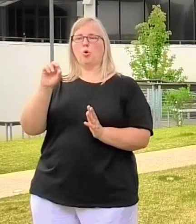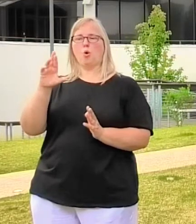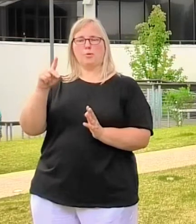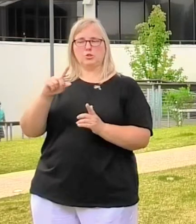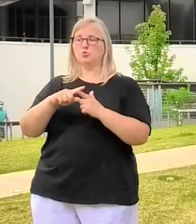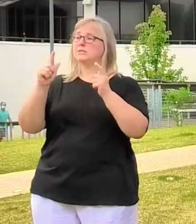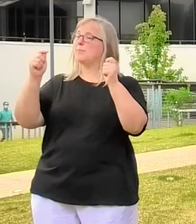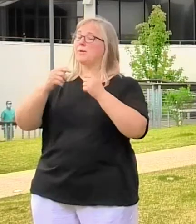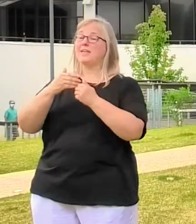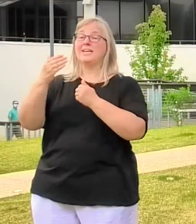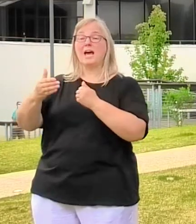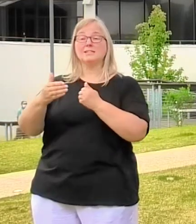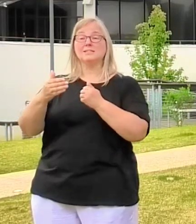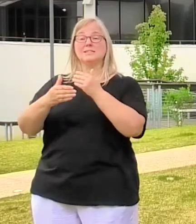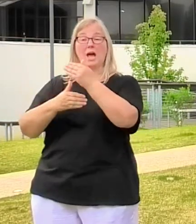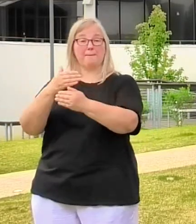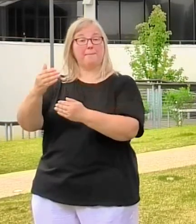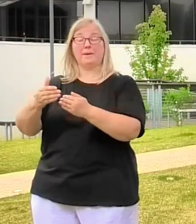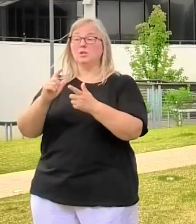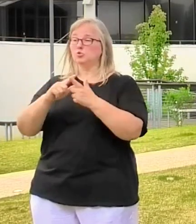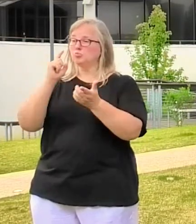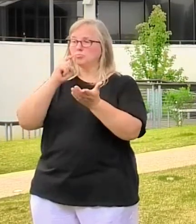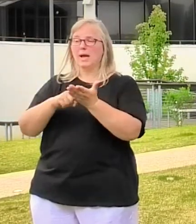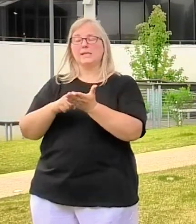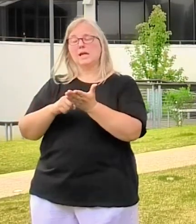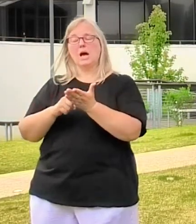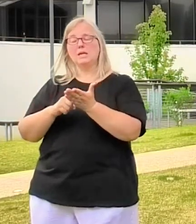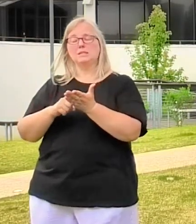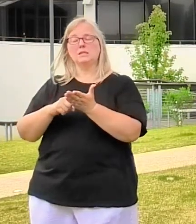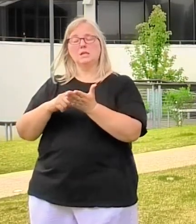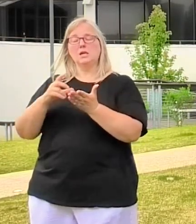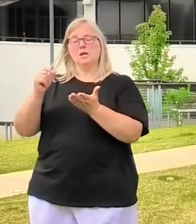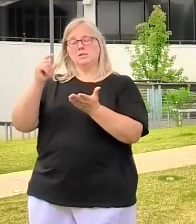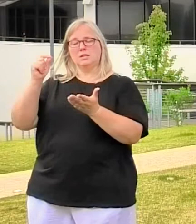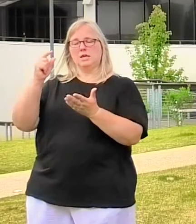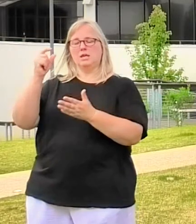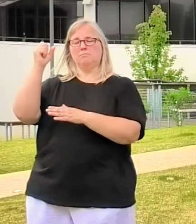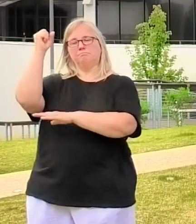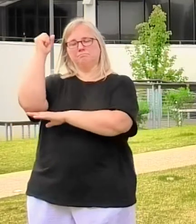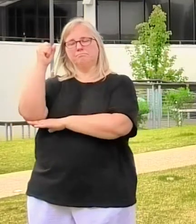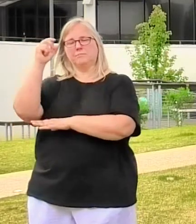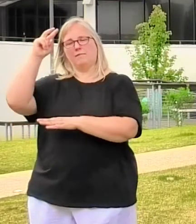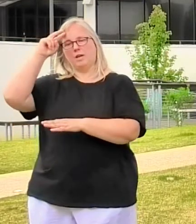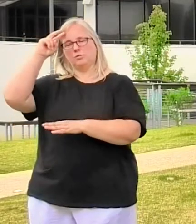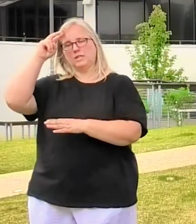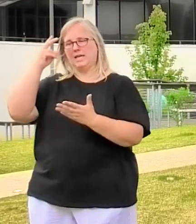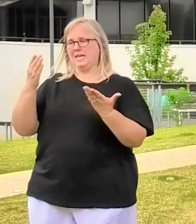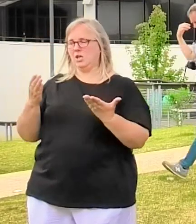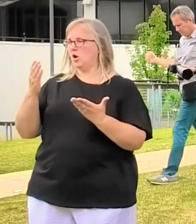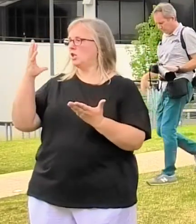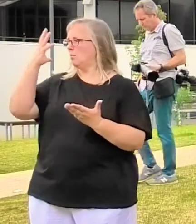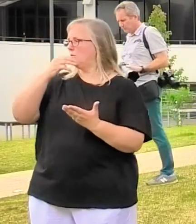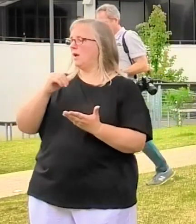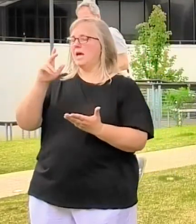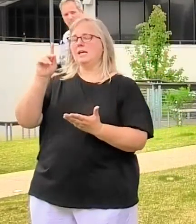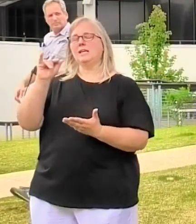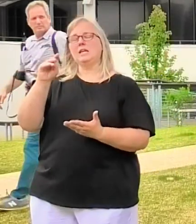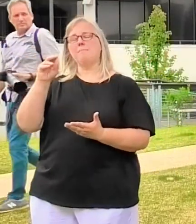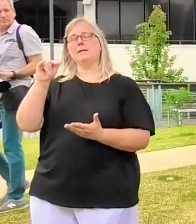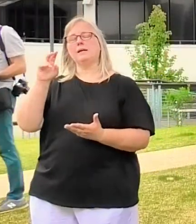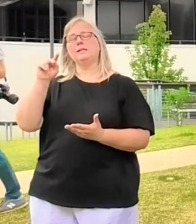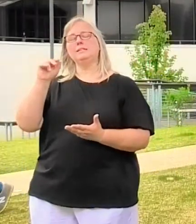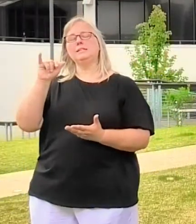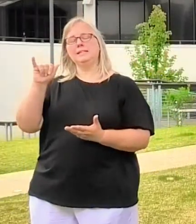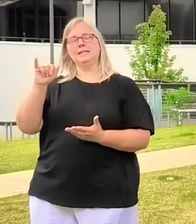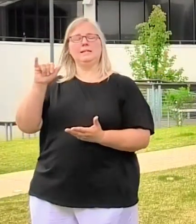step in realizing the vision of the Veterans Monument here at the beautiful Kittamukundy Lake. As a veteran,